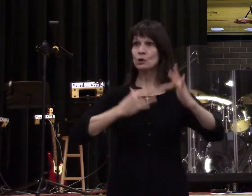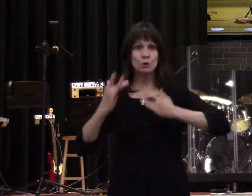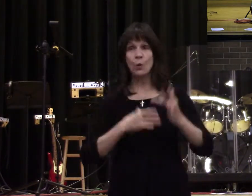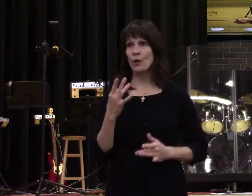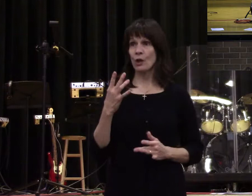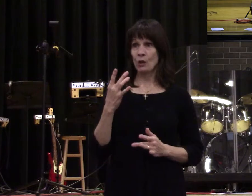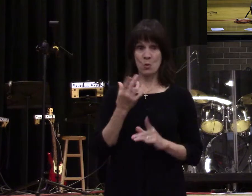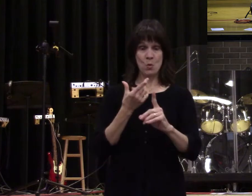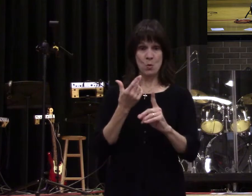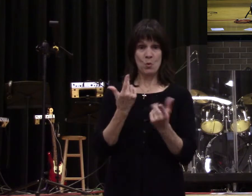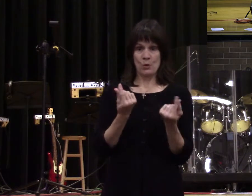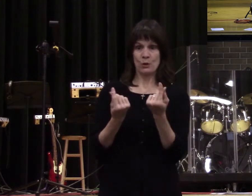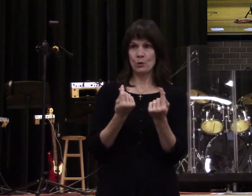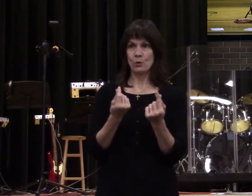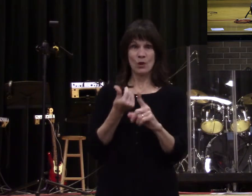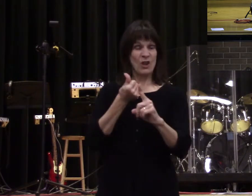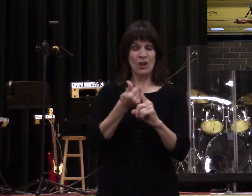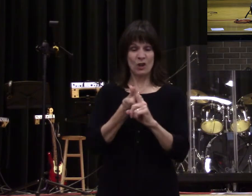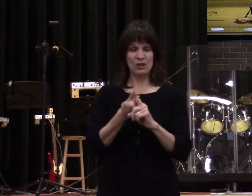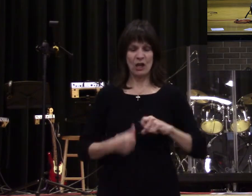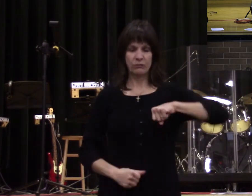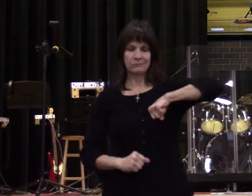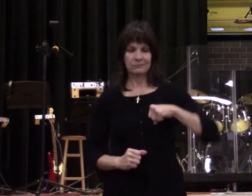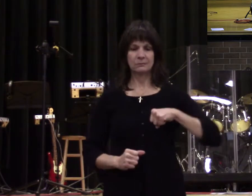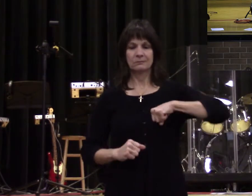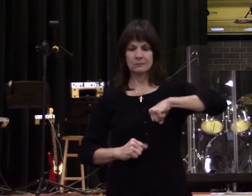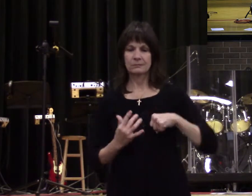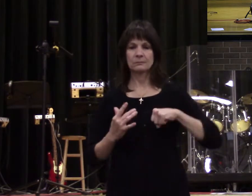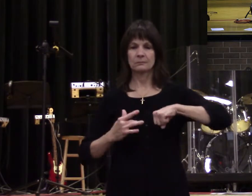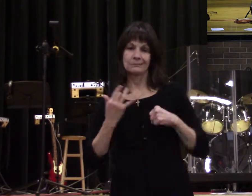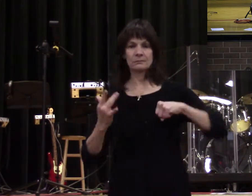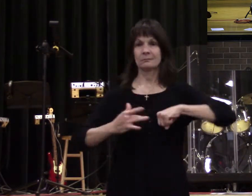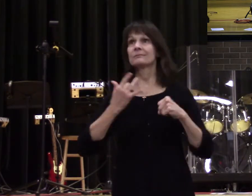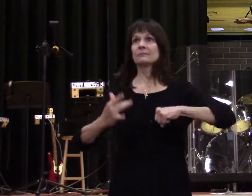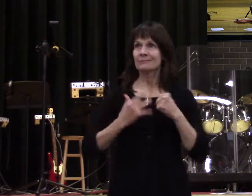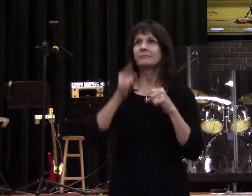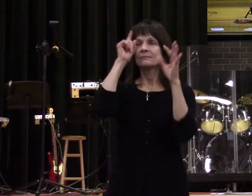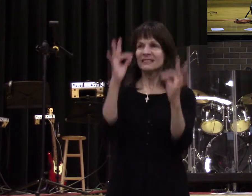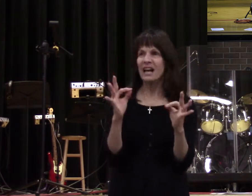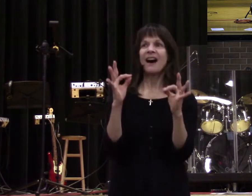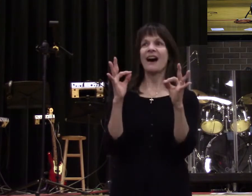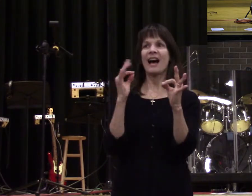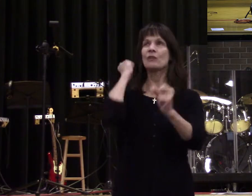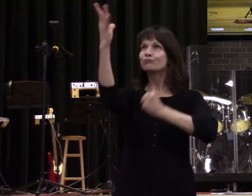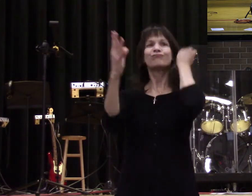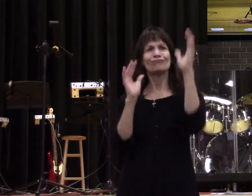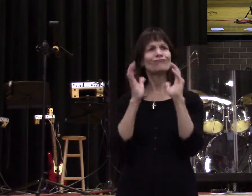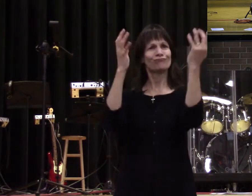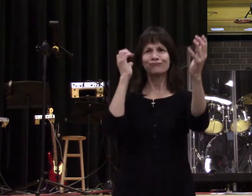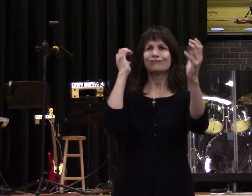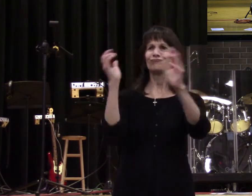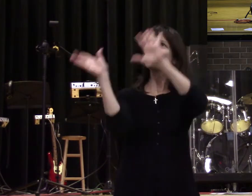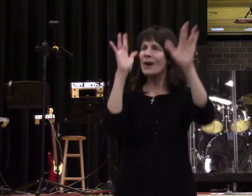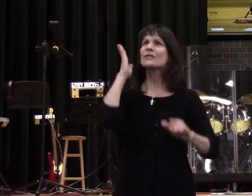and forgave your sins, that's enough reason to sing joyfully to God. Can you say amen? Your house could be falling down. It could be on fire.